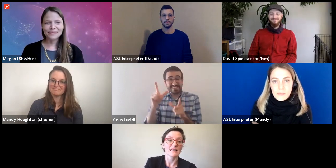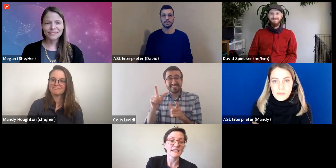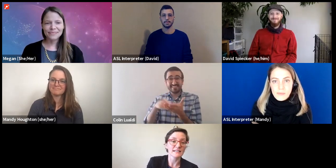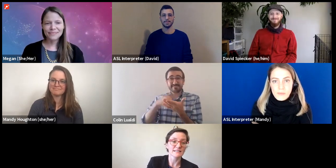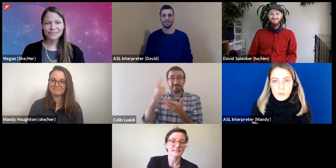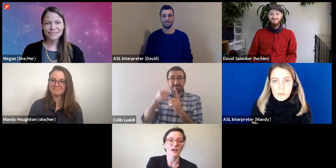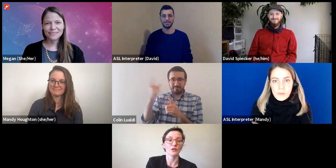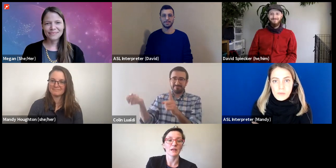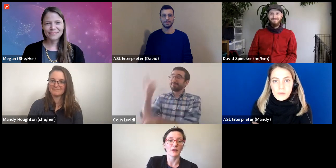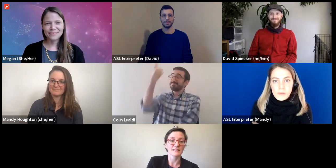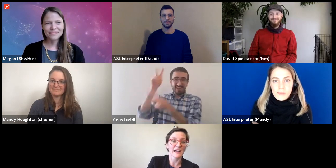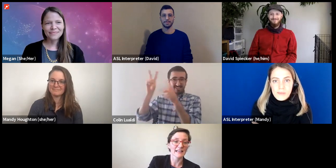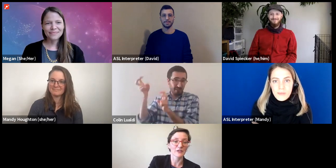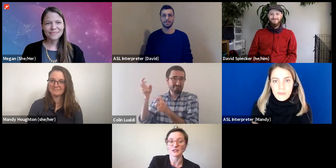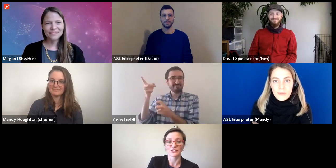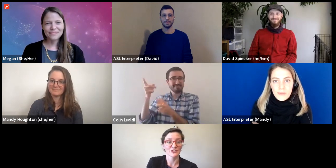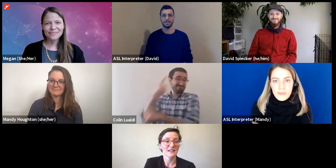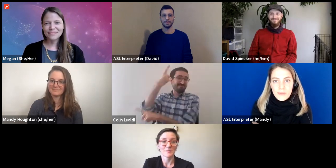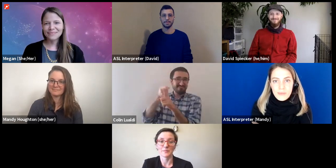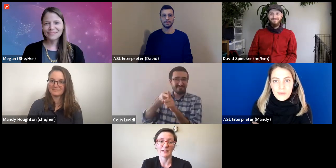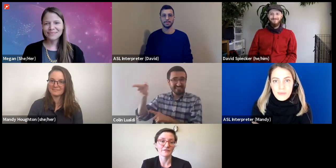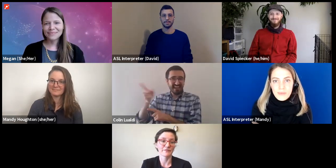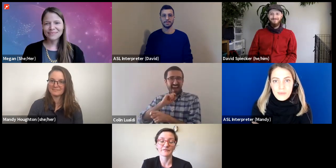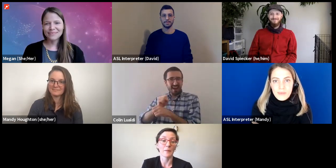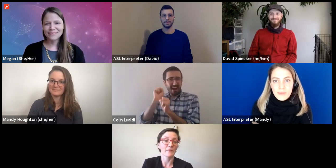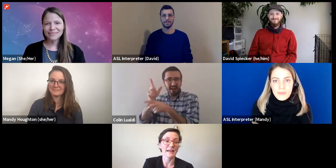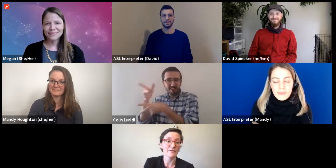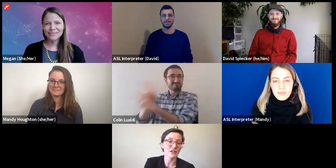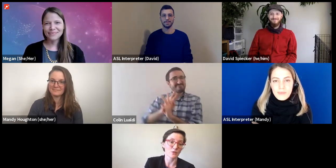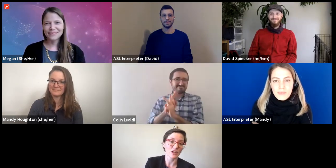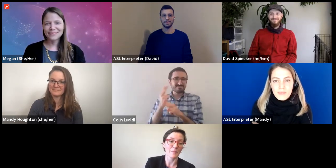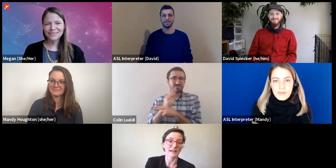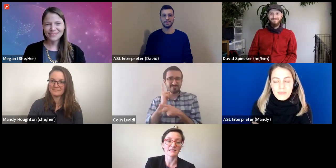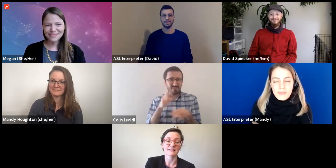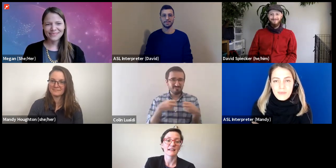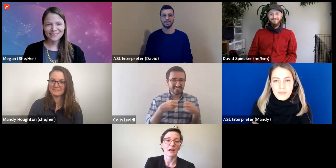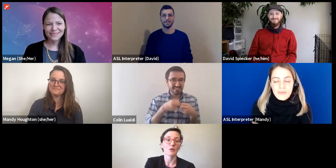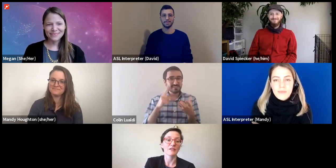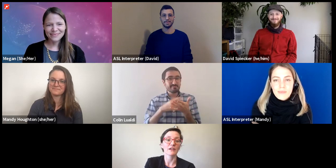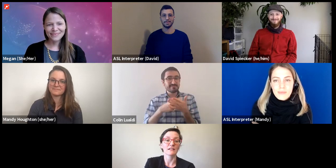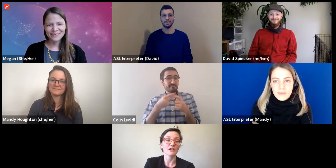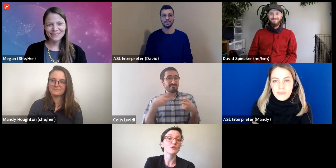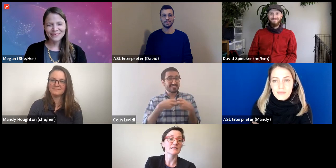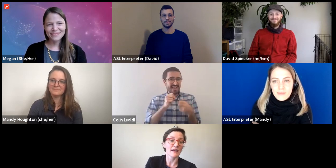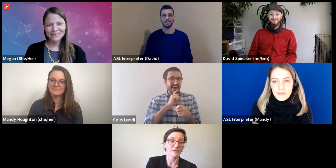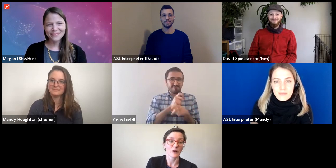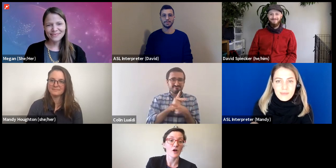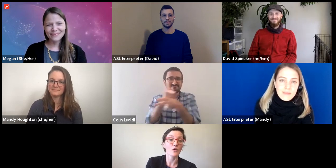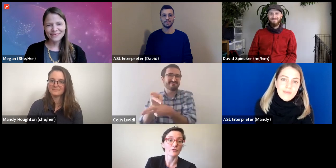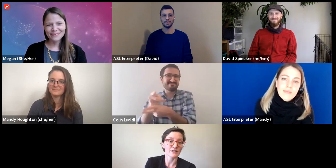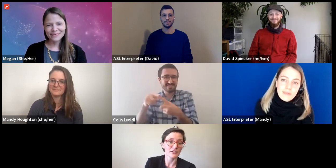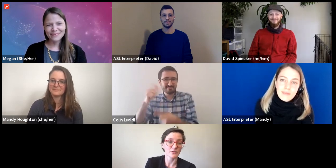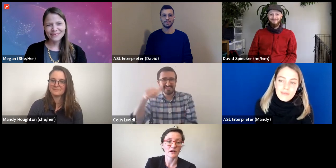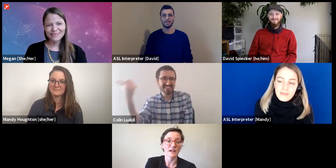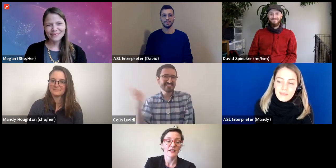We share ideas not only about sign language, but from individual topics. And we even use that for our